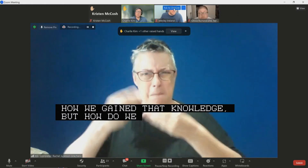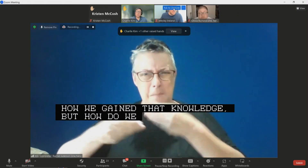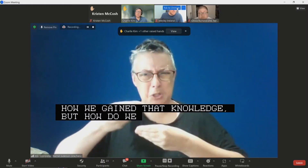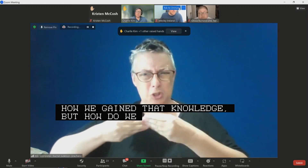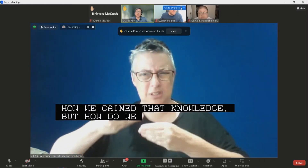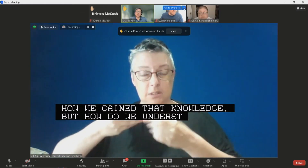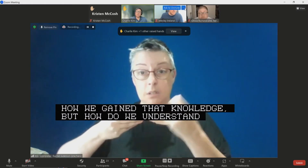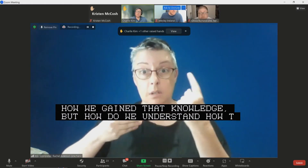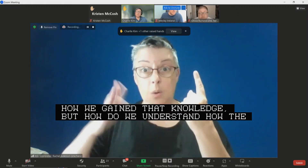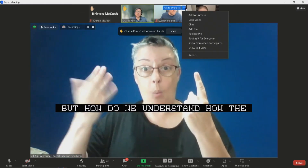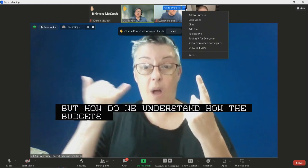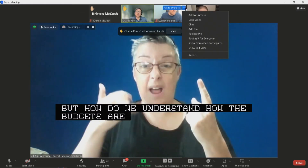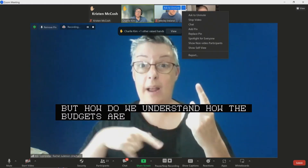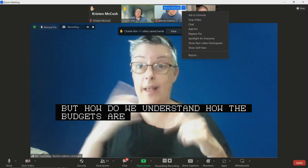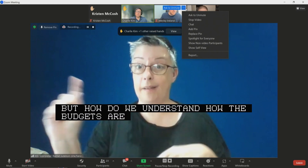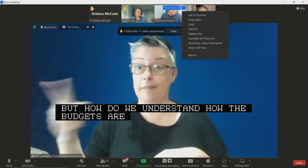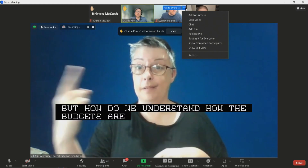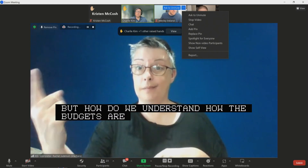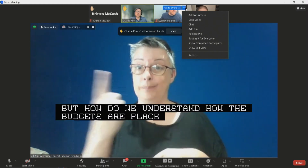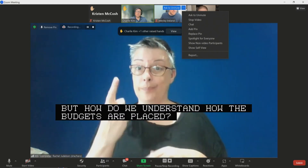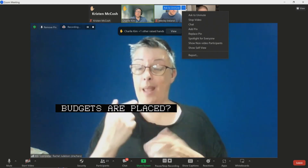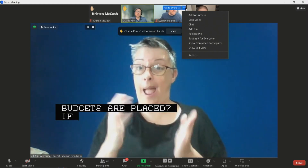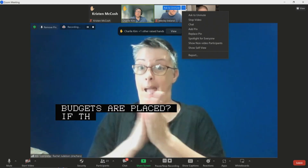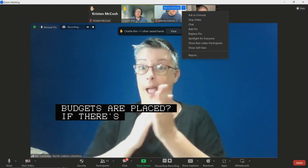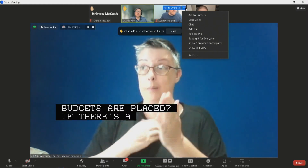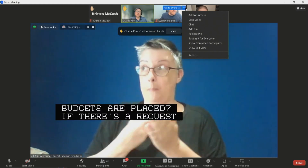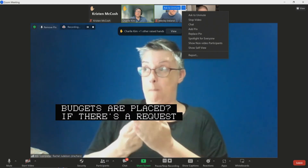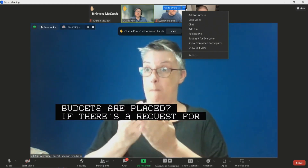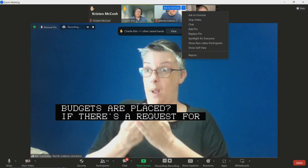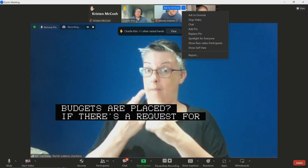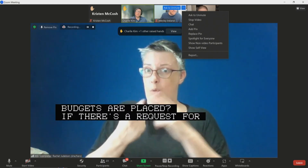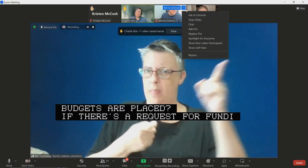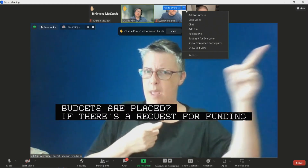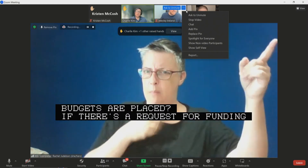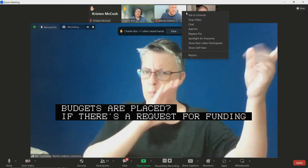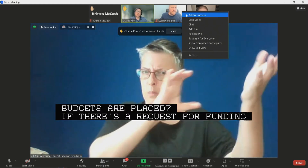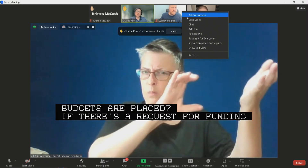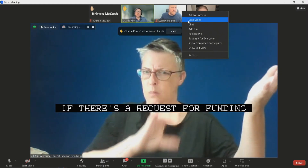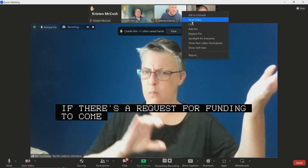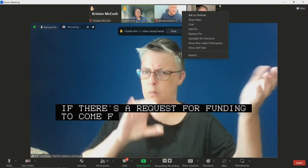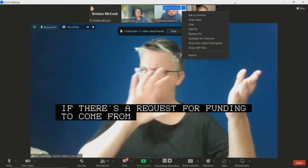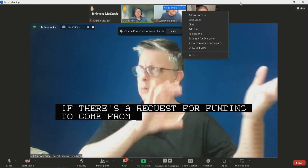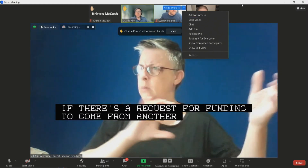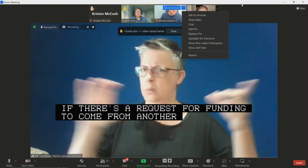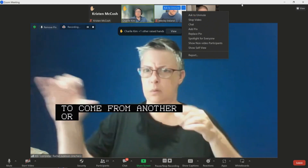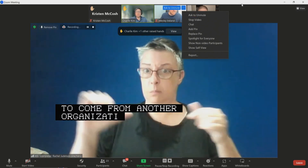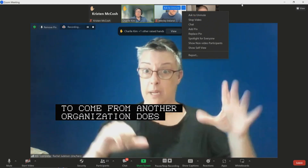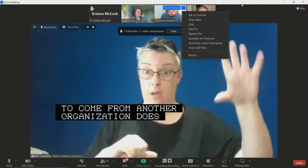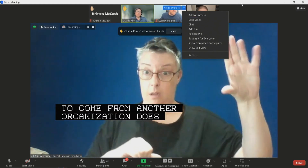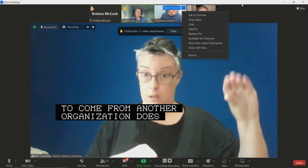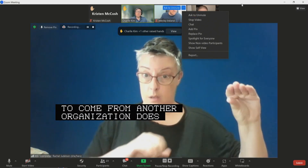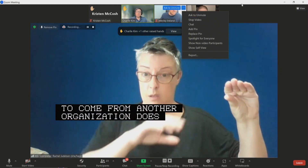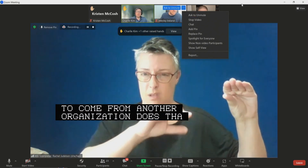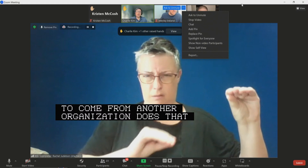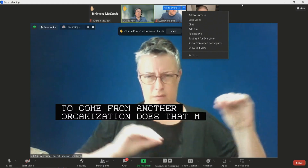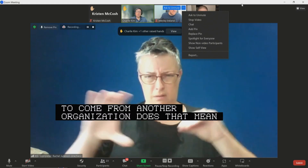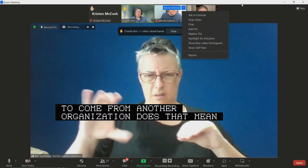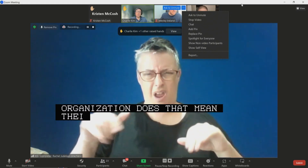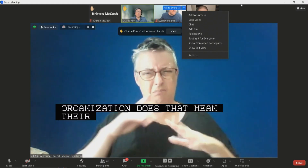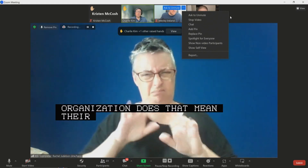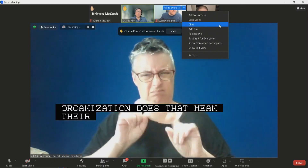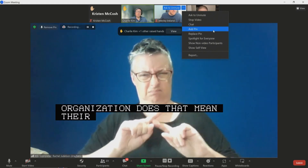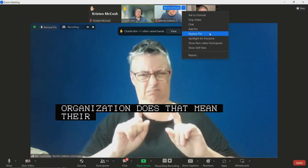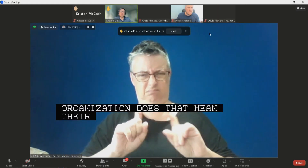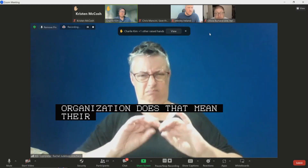request for funding to come from another organization, does that mean that their funding goes down and it gets placed? Like, just to understand how it